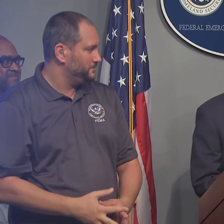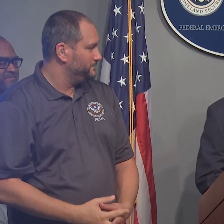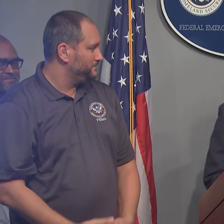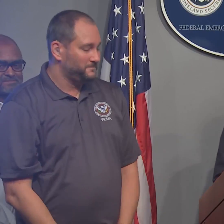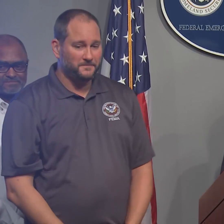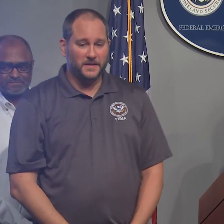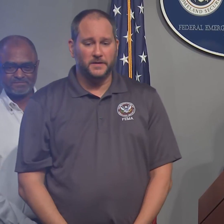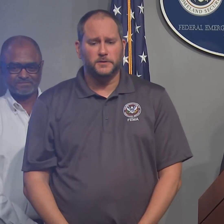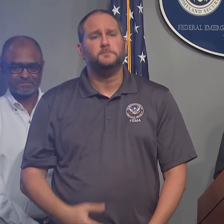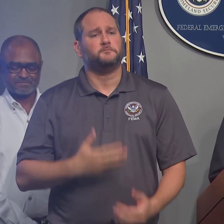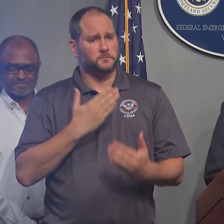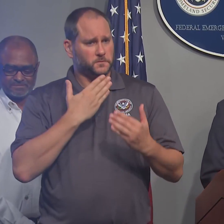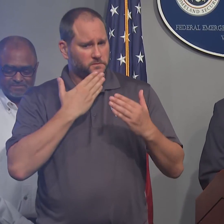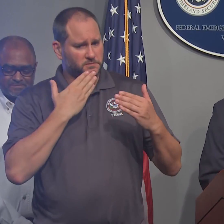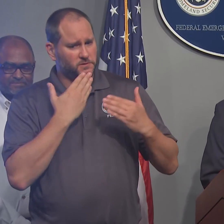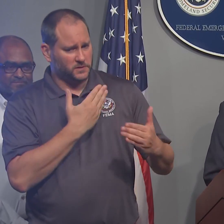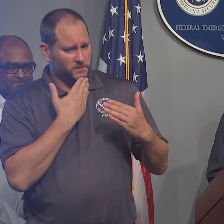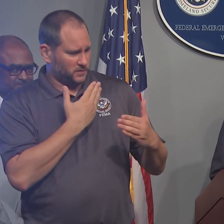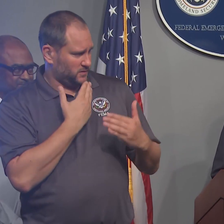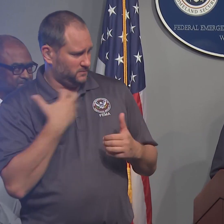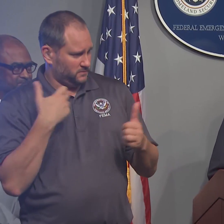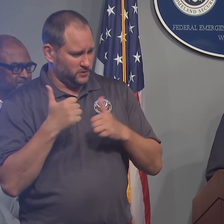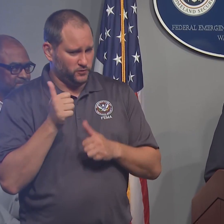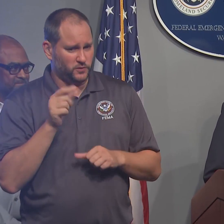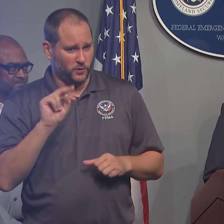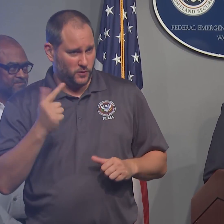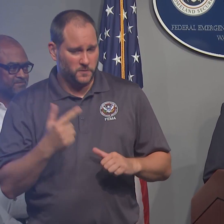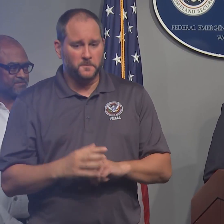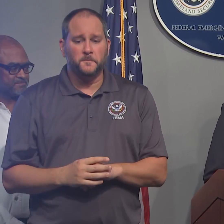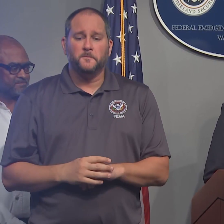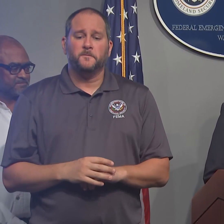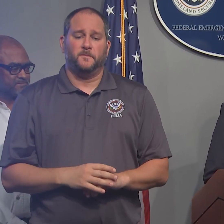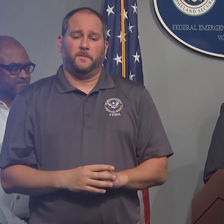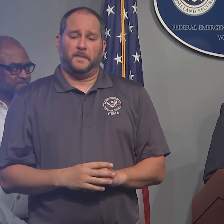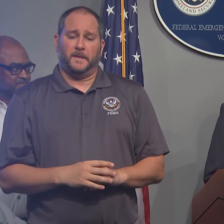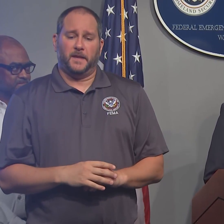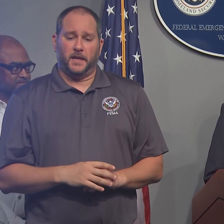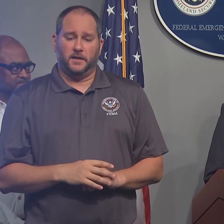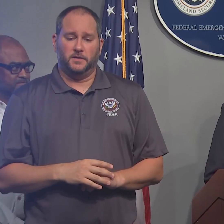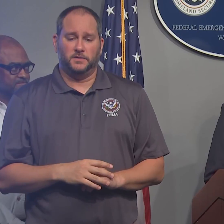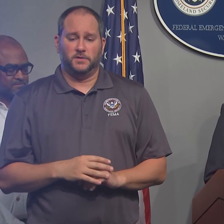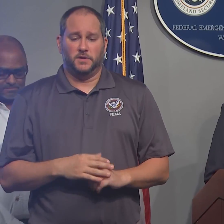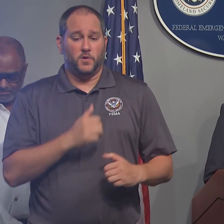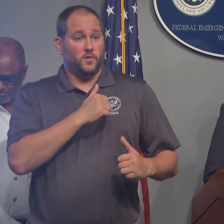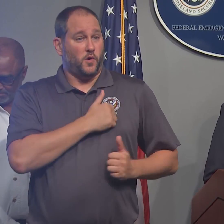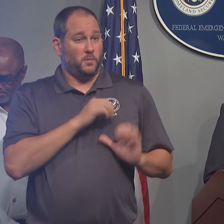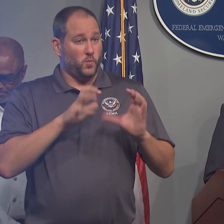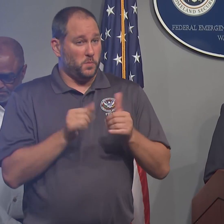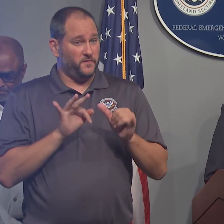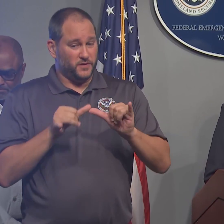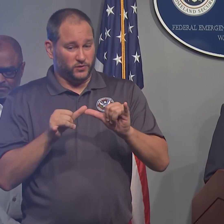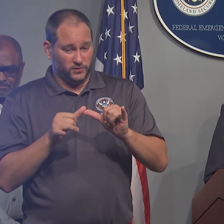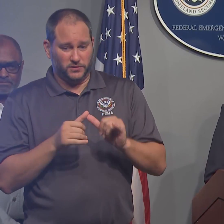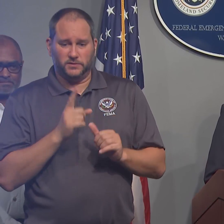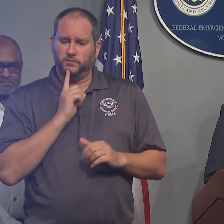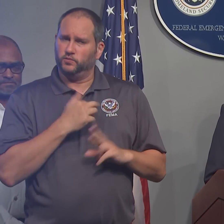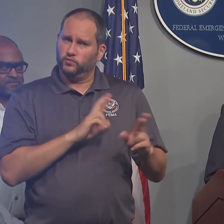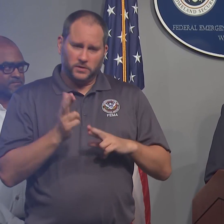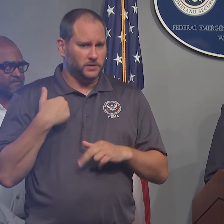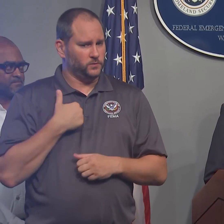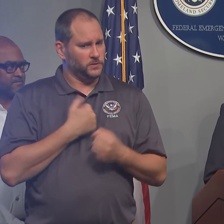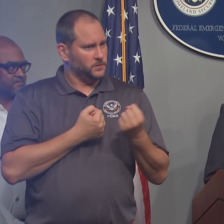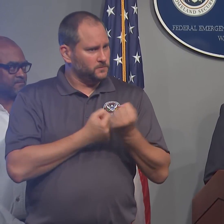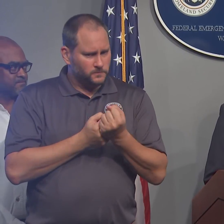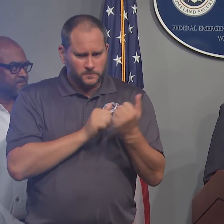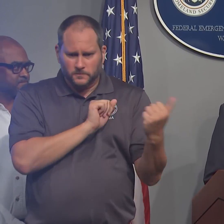Thank you, Administrator Long. Good morning. The Army Corps of Engineers is prepared and ready to respond to Hurricane Florence, working with our federal family